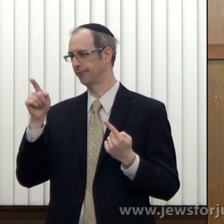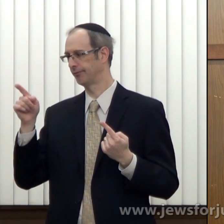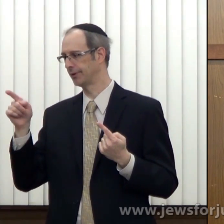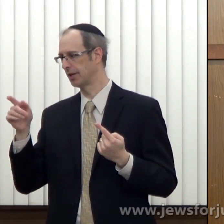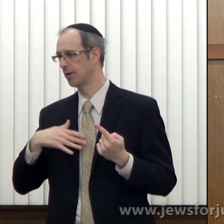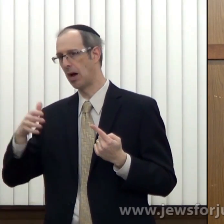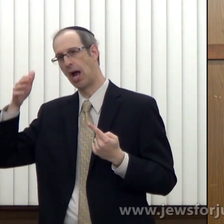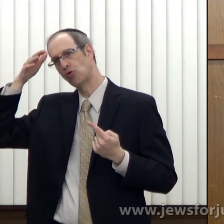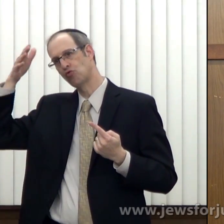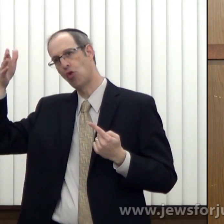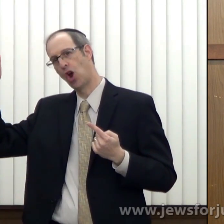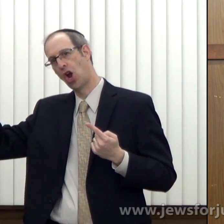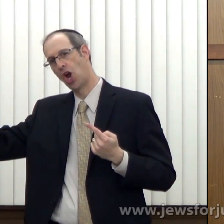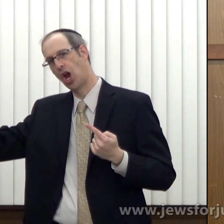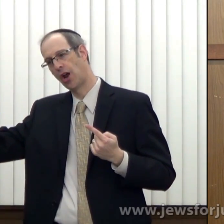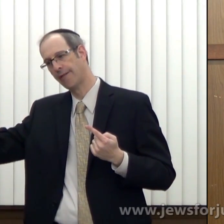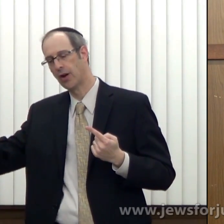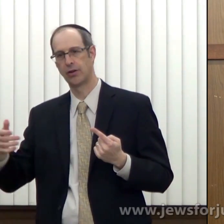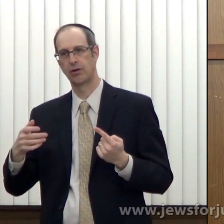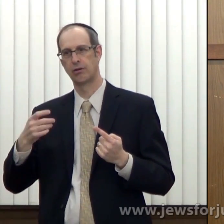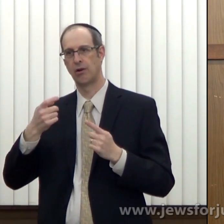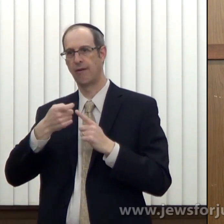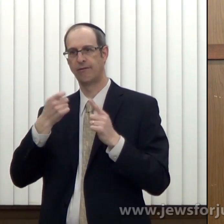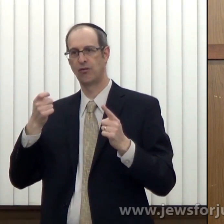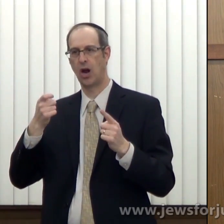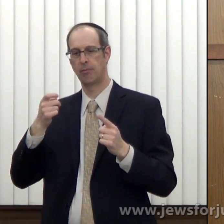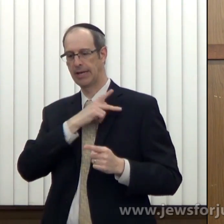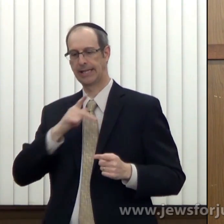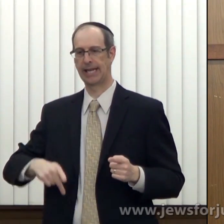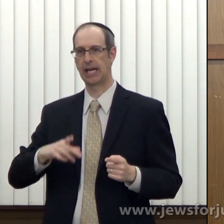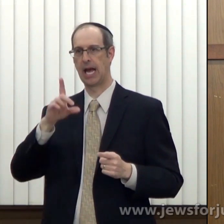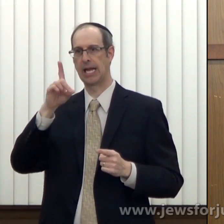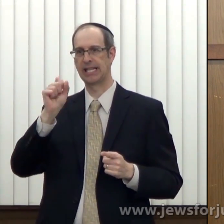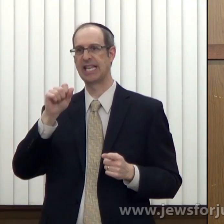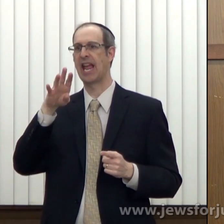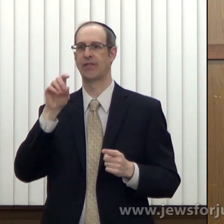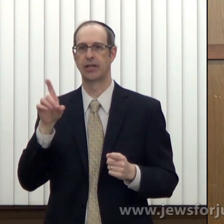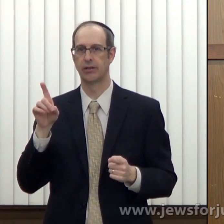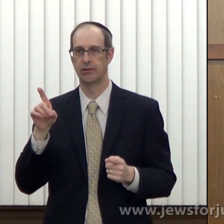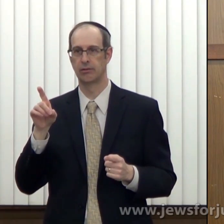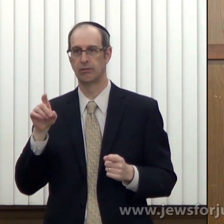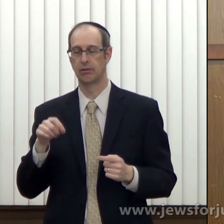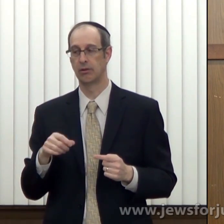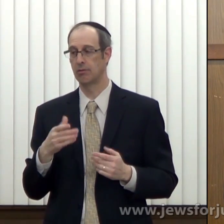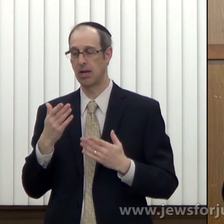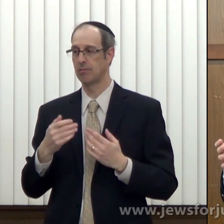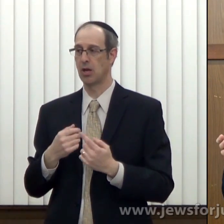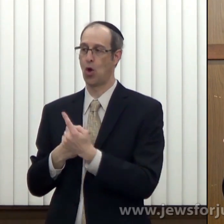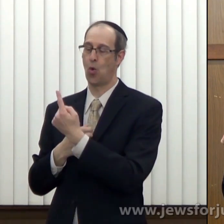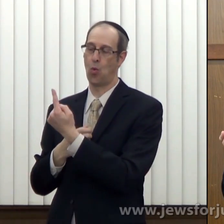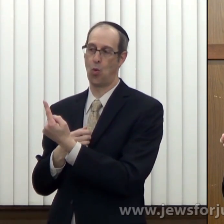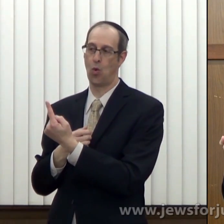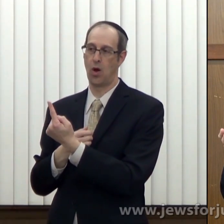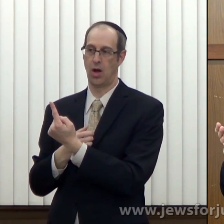great-great-great-great-great-great-great-grandfather. Let's say I came all the way from King David. So let's say one of them